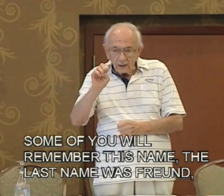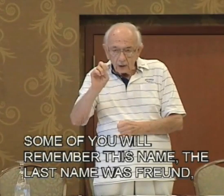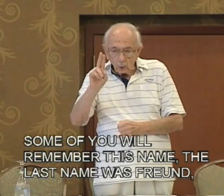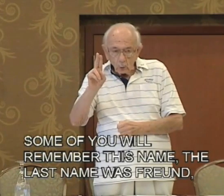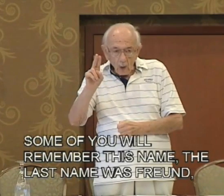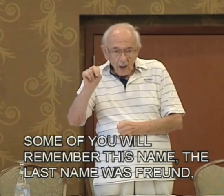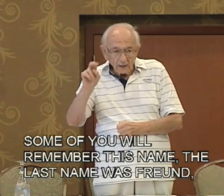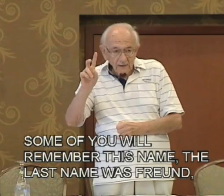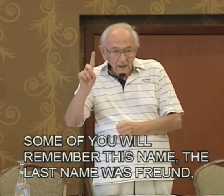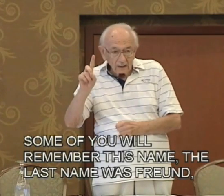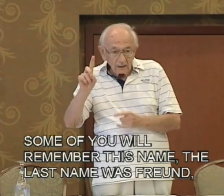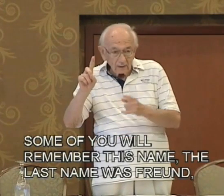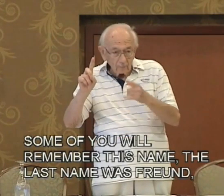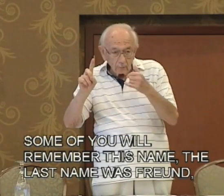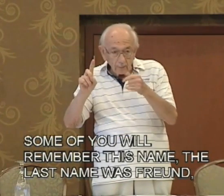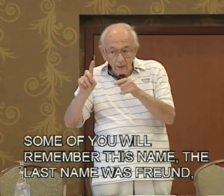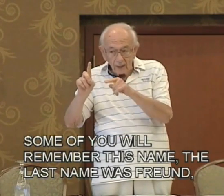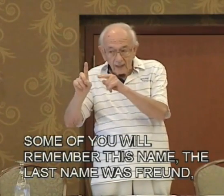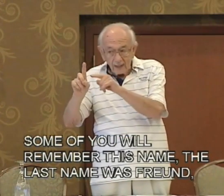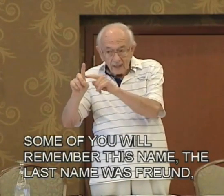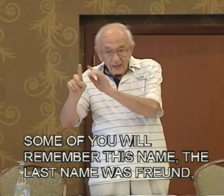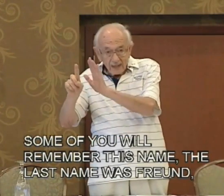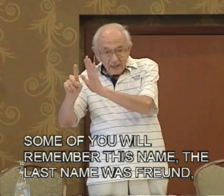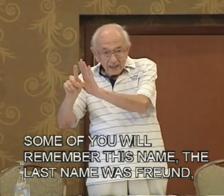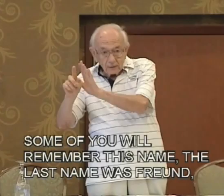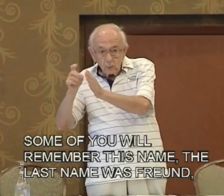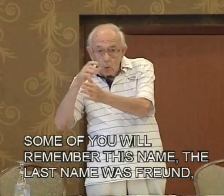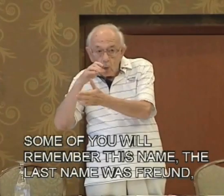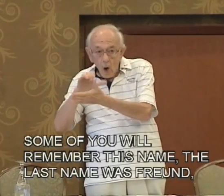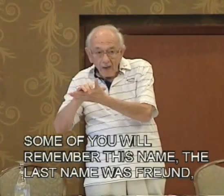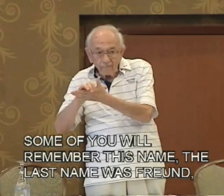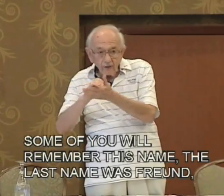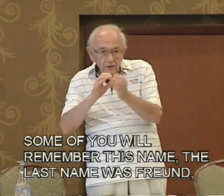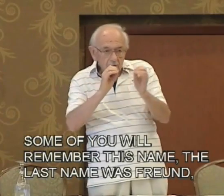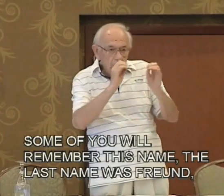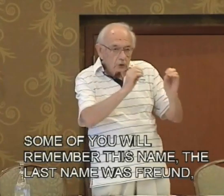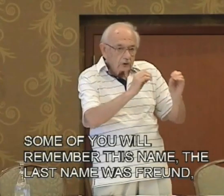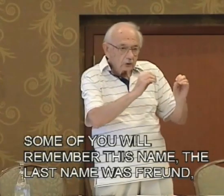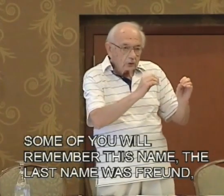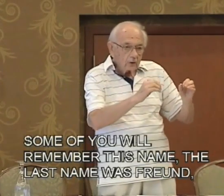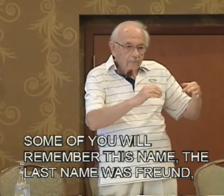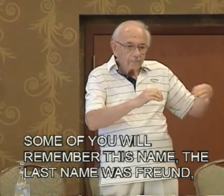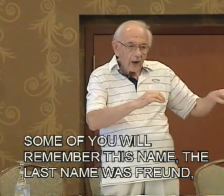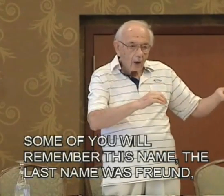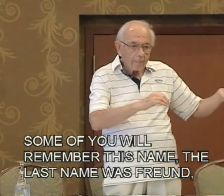was Freud Fraund F R E U N D